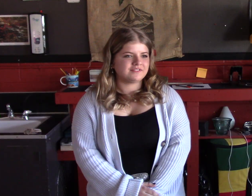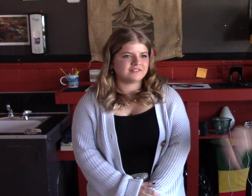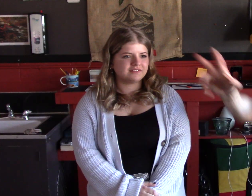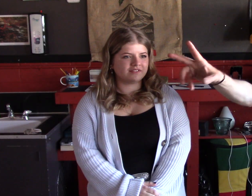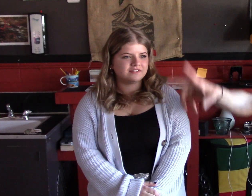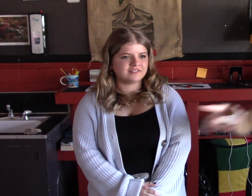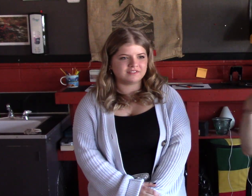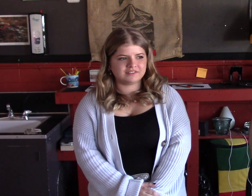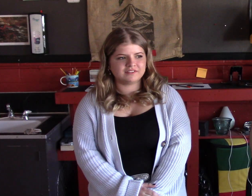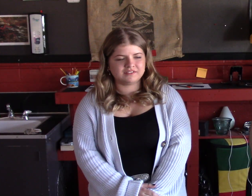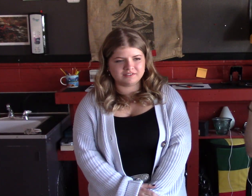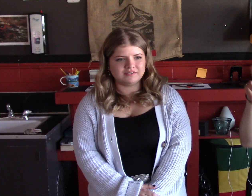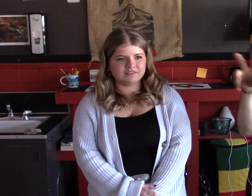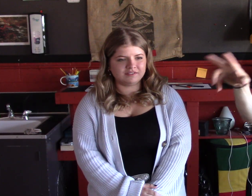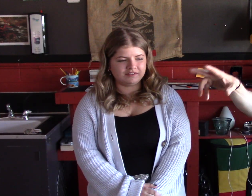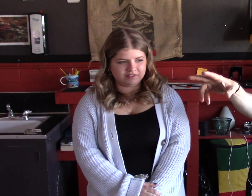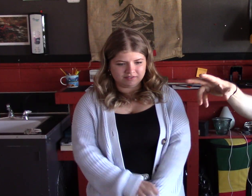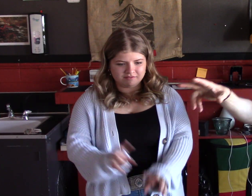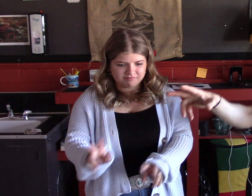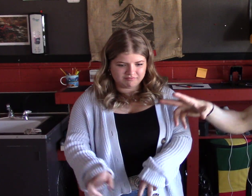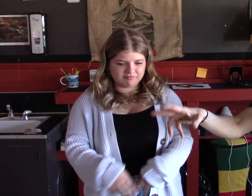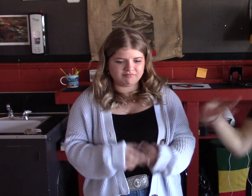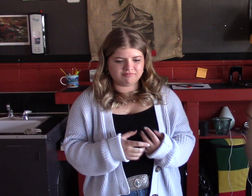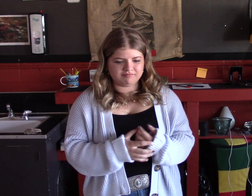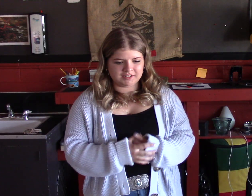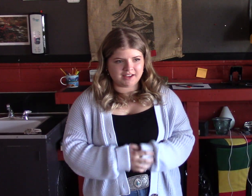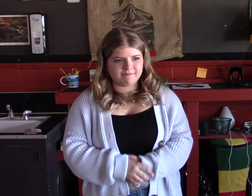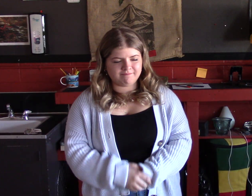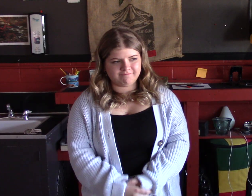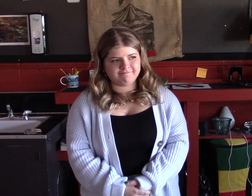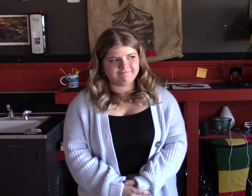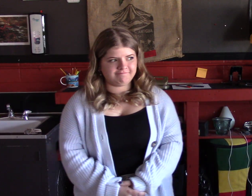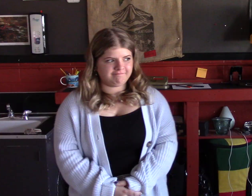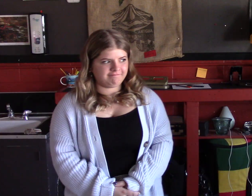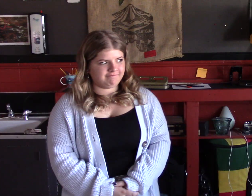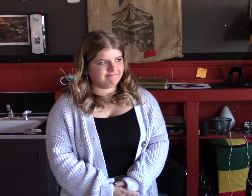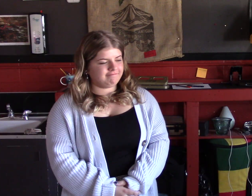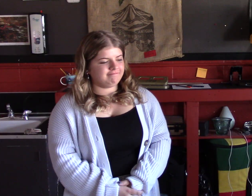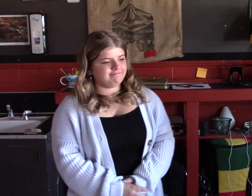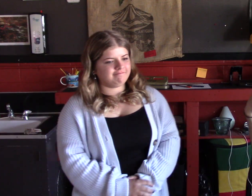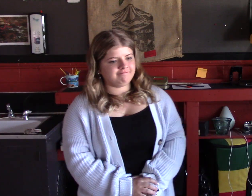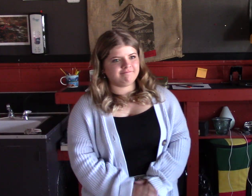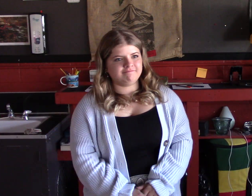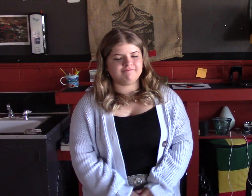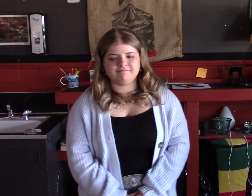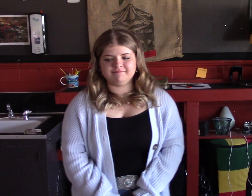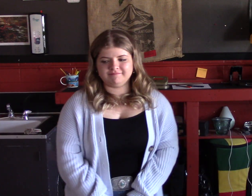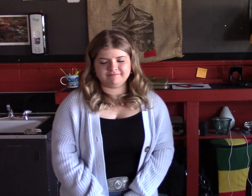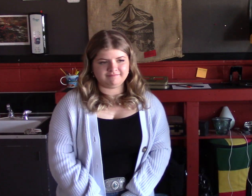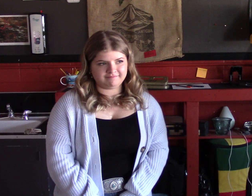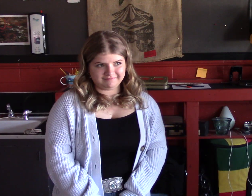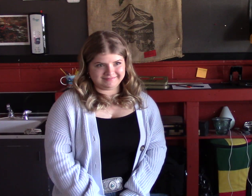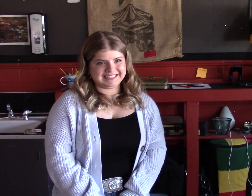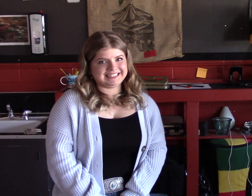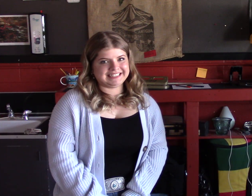like, hey, everyone come on in. And it's like a hand gesture. Right? So the next one is going to be phys ed specific. So